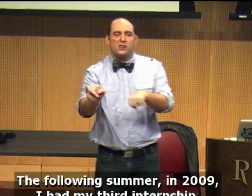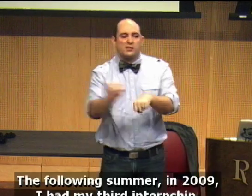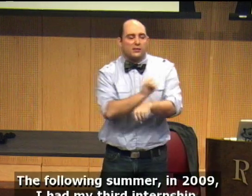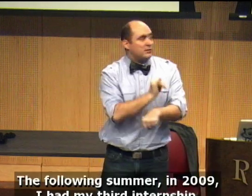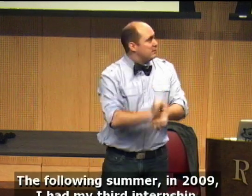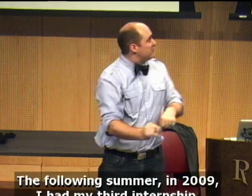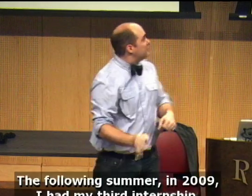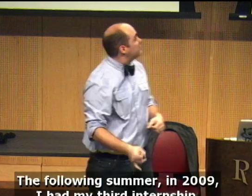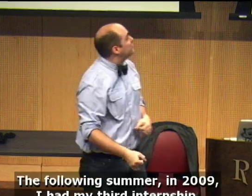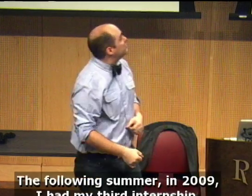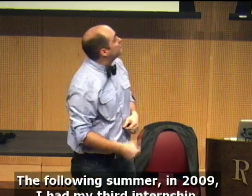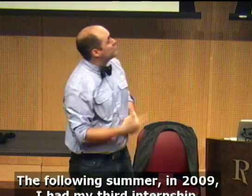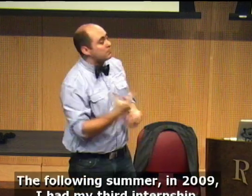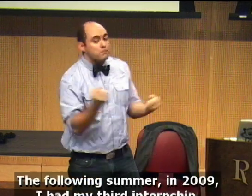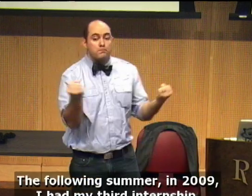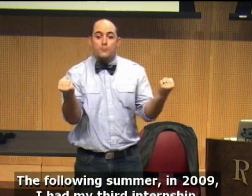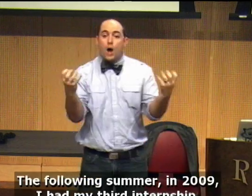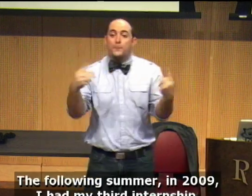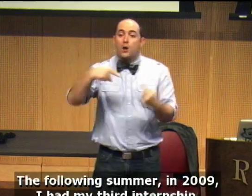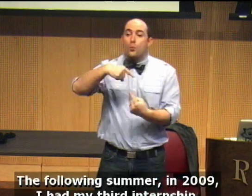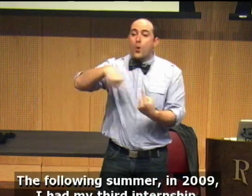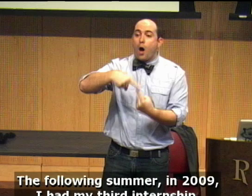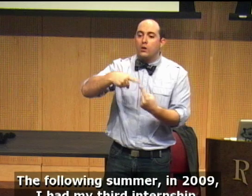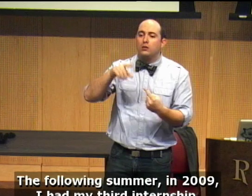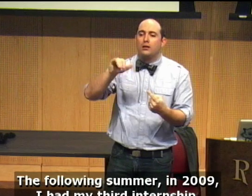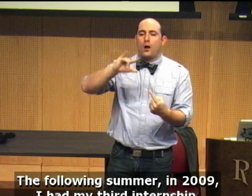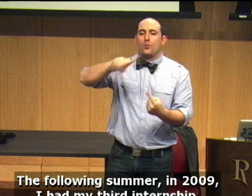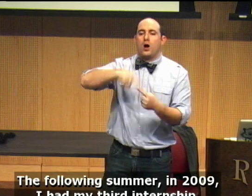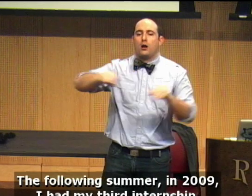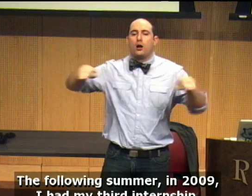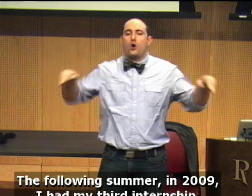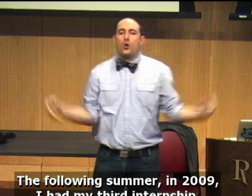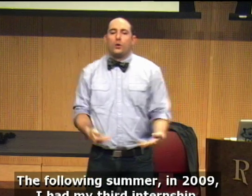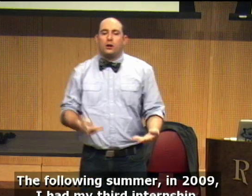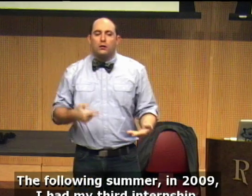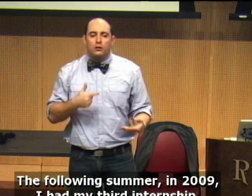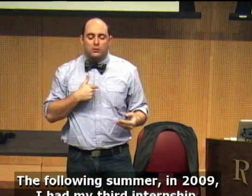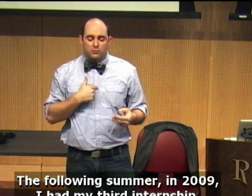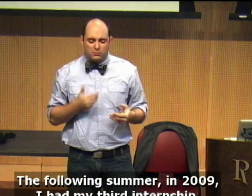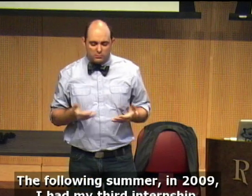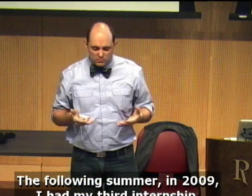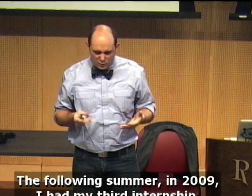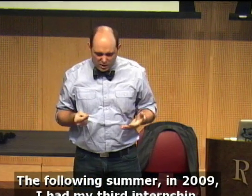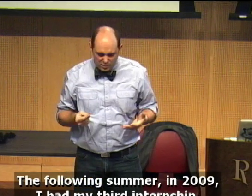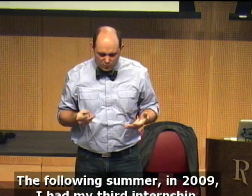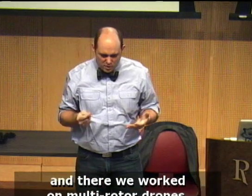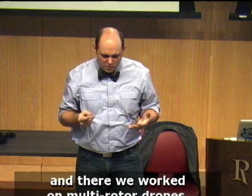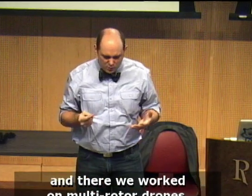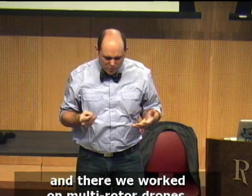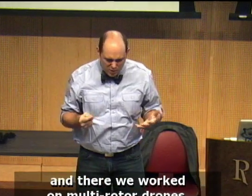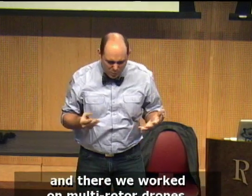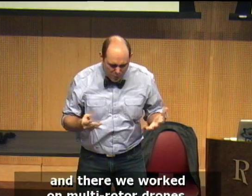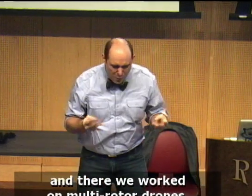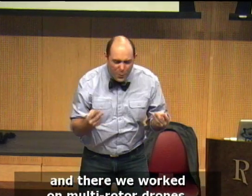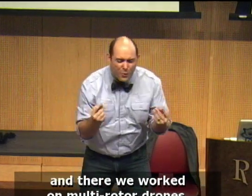The following summer in 2009, I had my 3rd internship, and there we worked